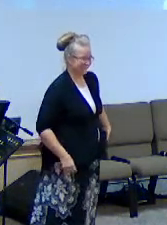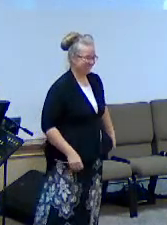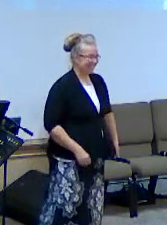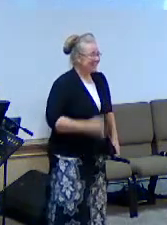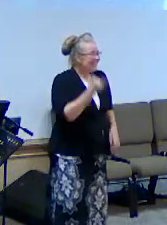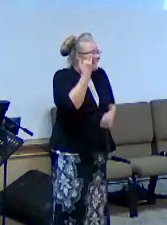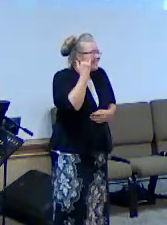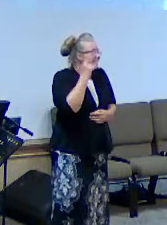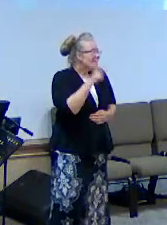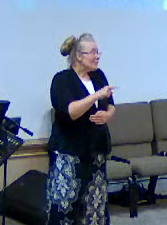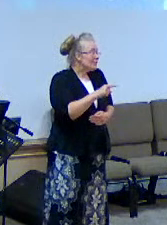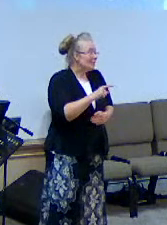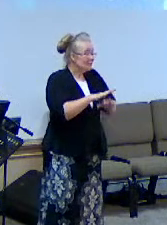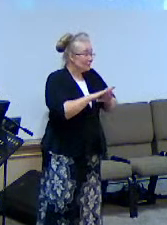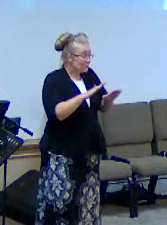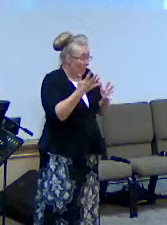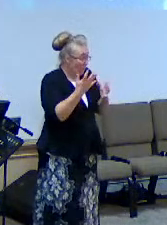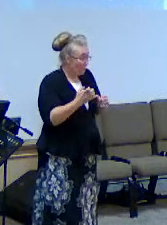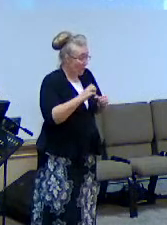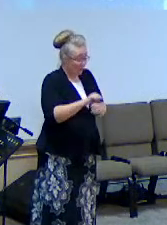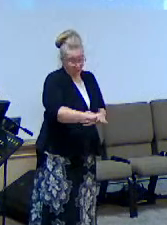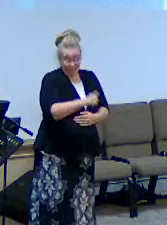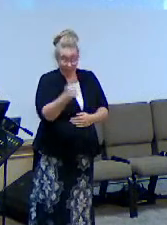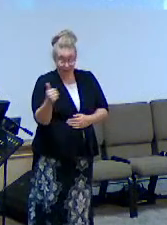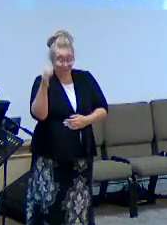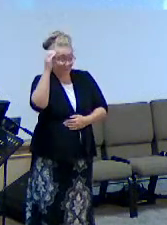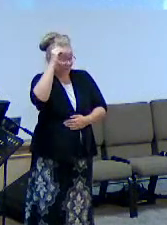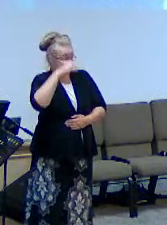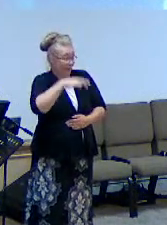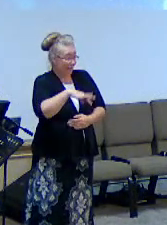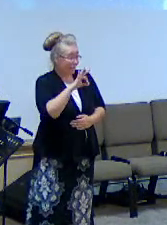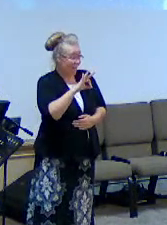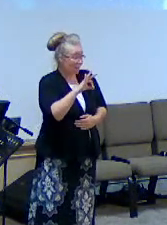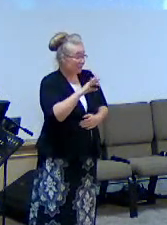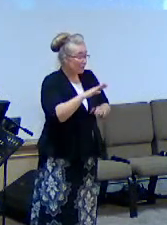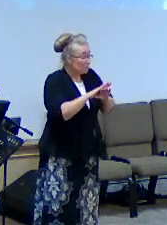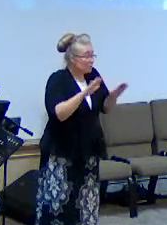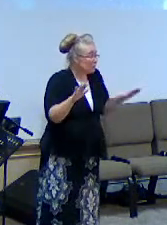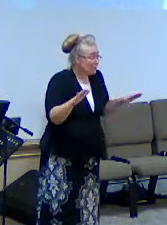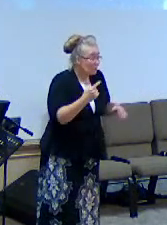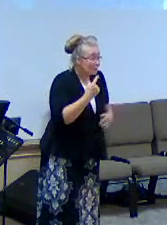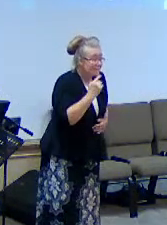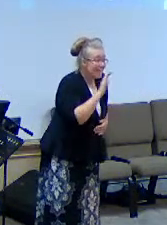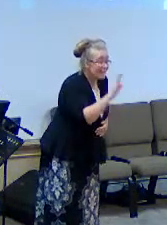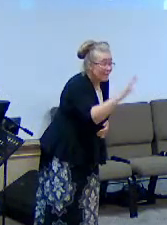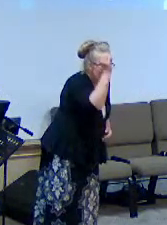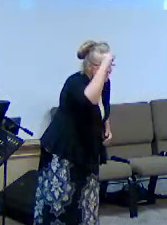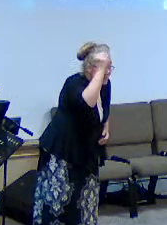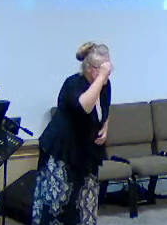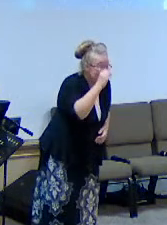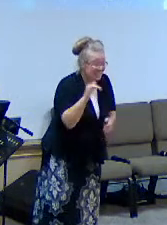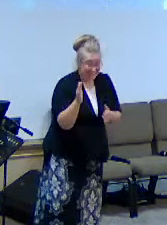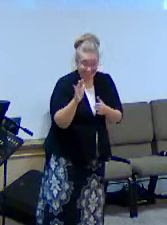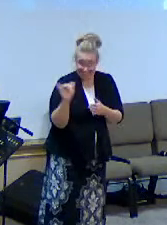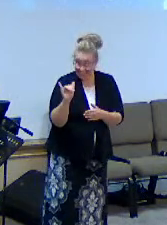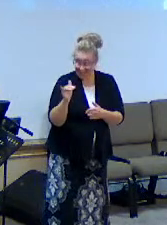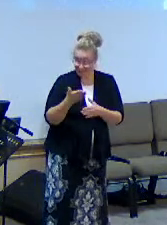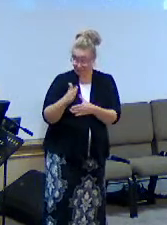If you don't want someone else's opinion, I have found don't project your opinion like you're trying to share your